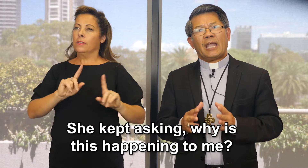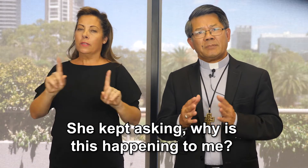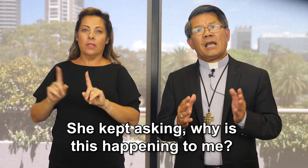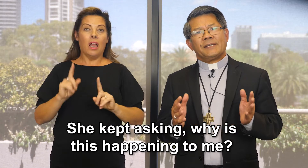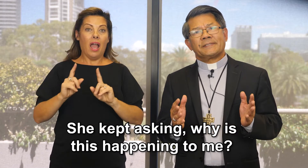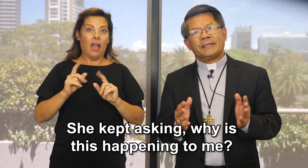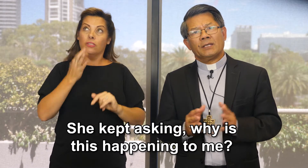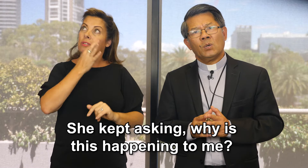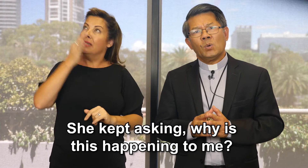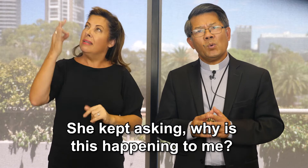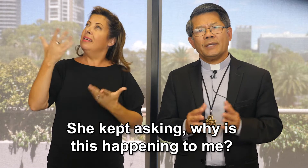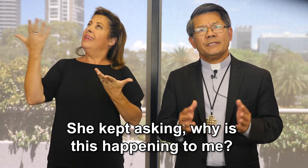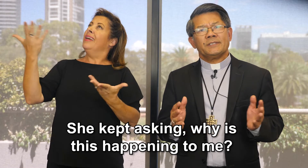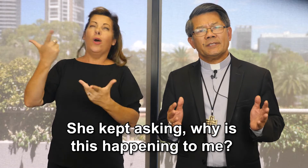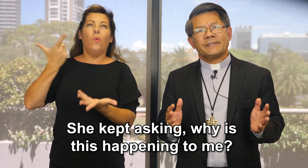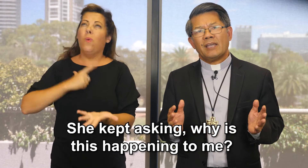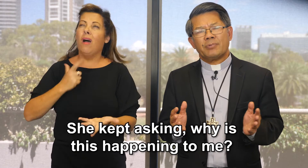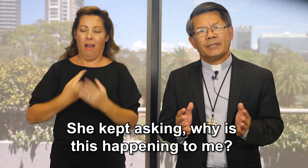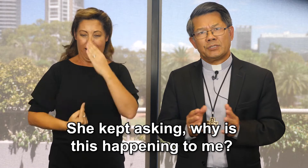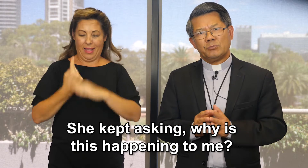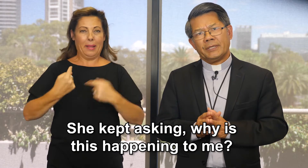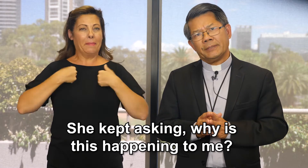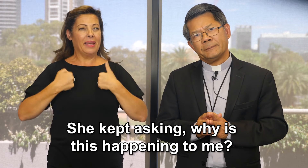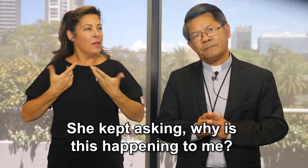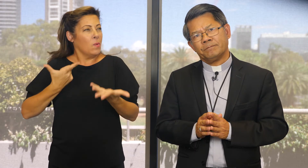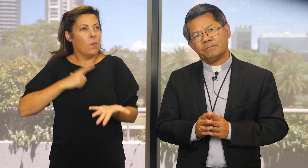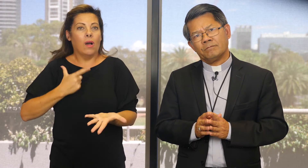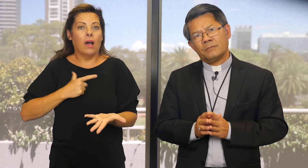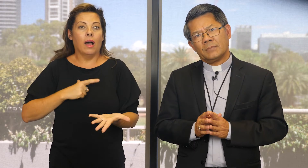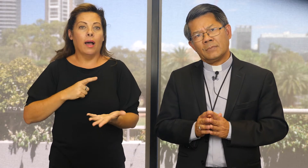She kept asking, "Why is this happening to me?"